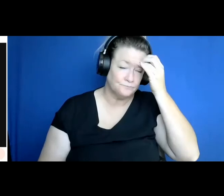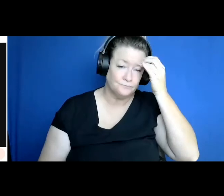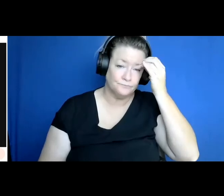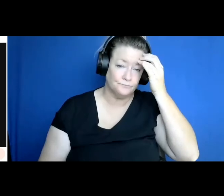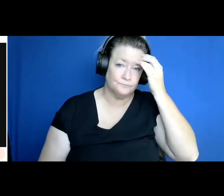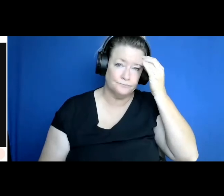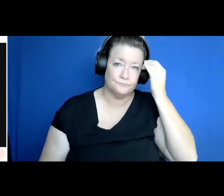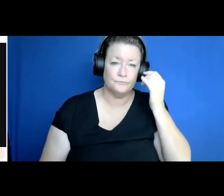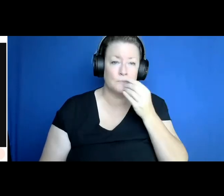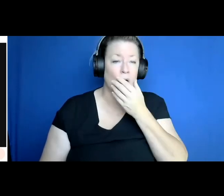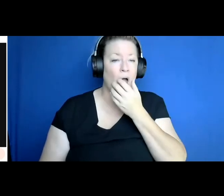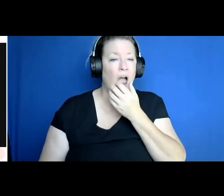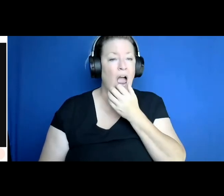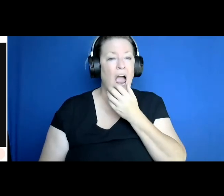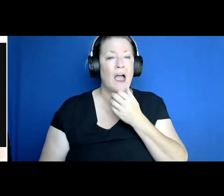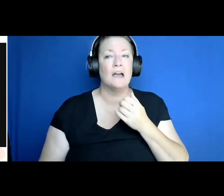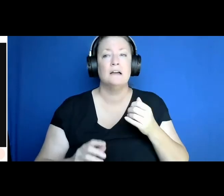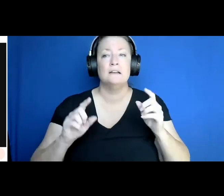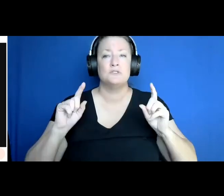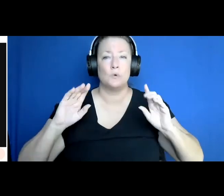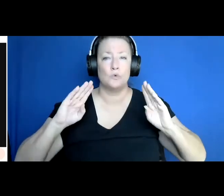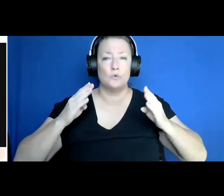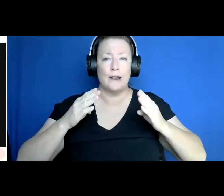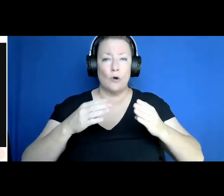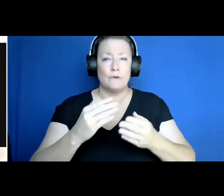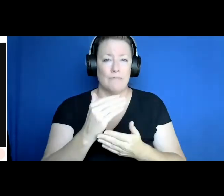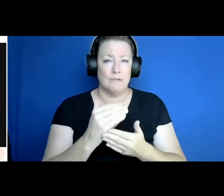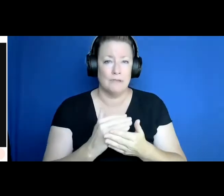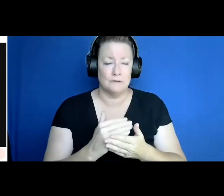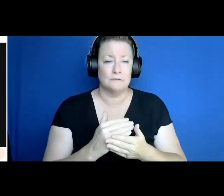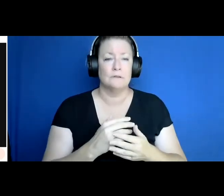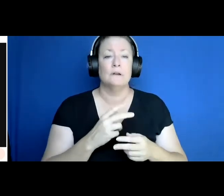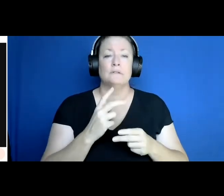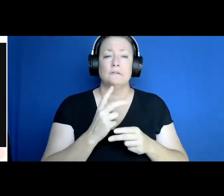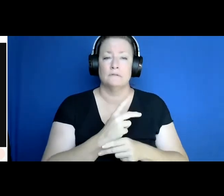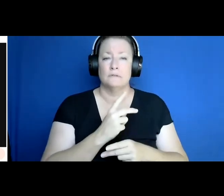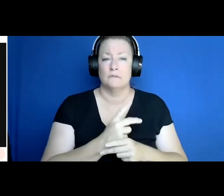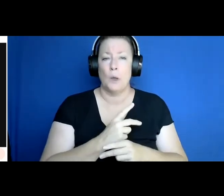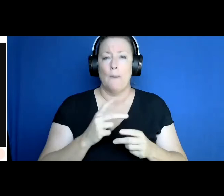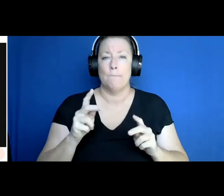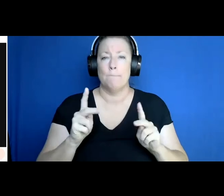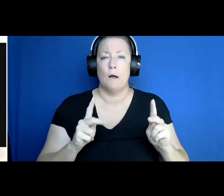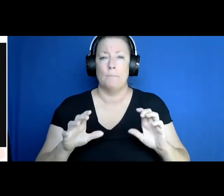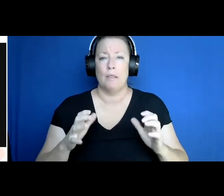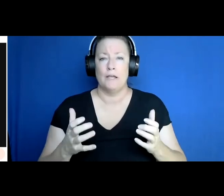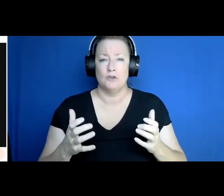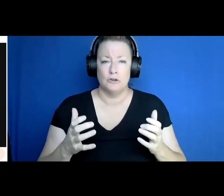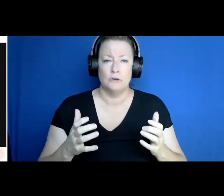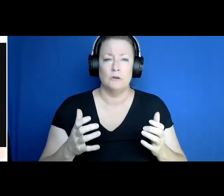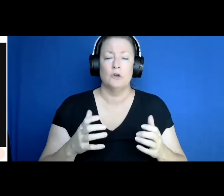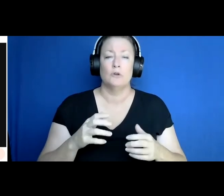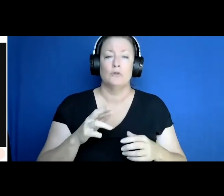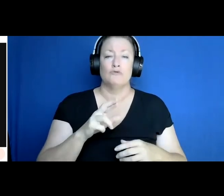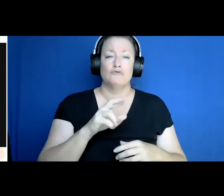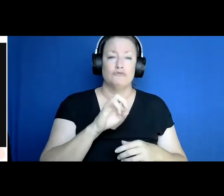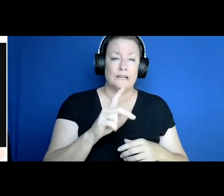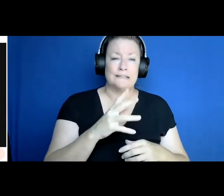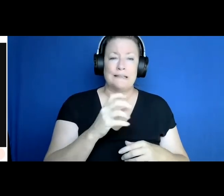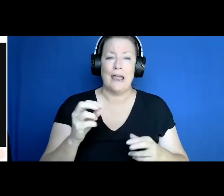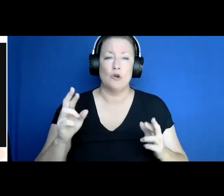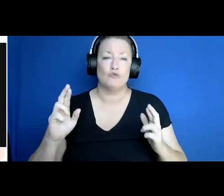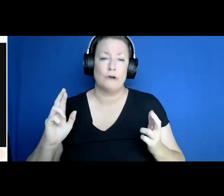So to narrow down this list, we calculated population attributable risks and risk ratios, where